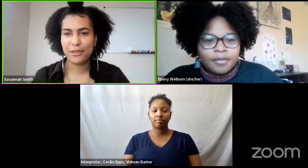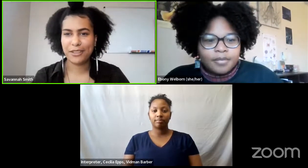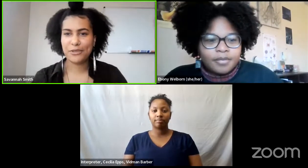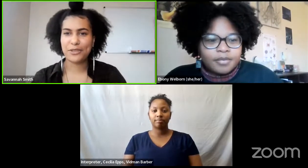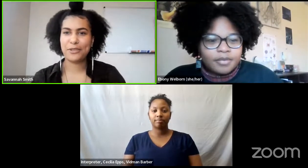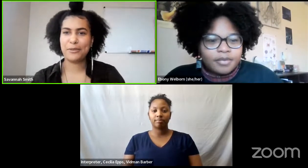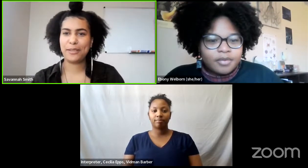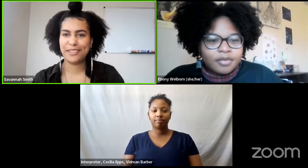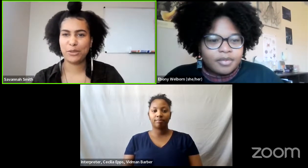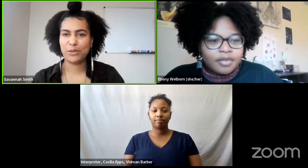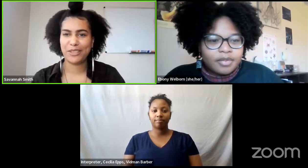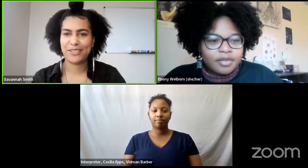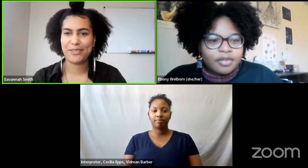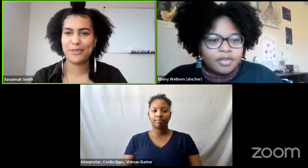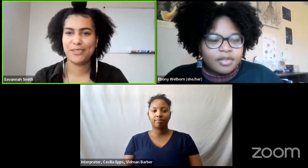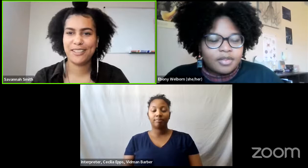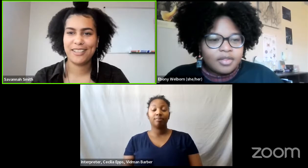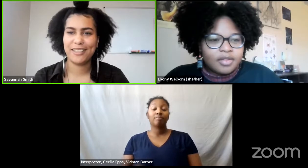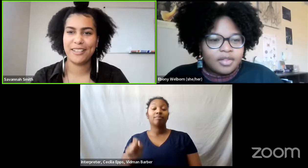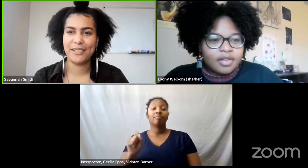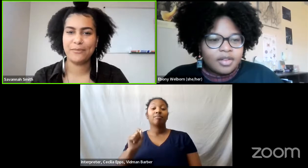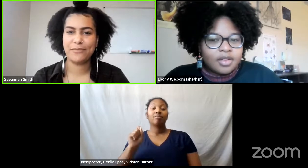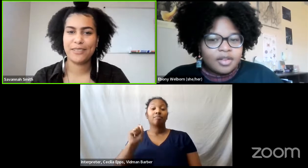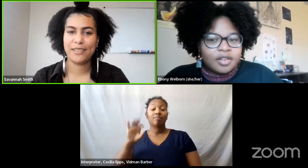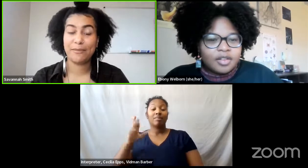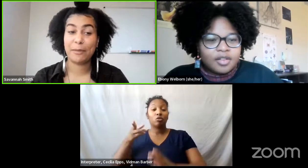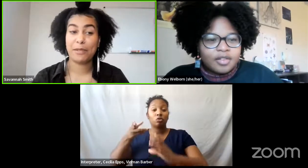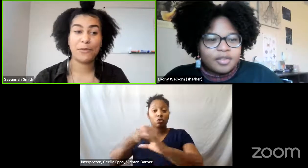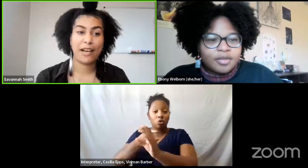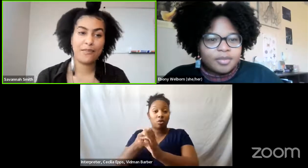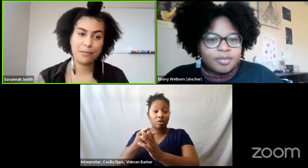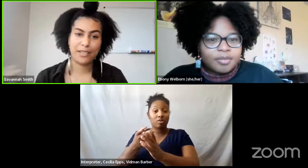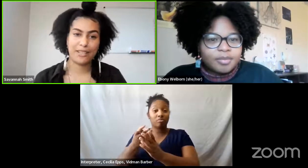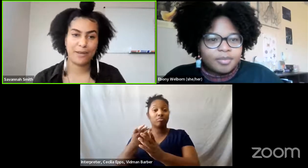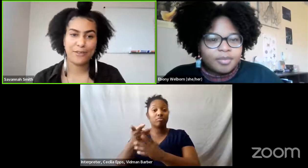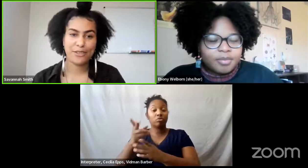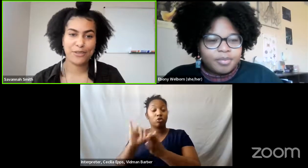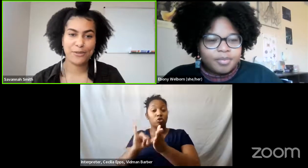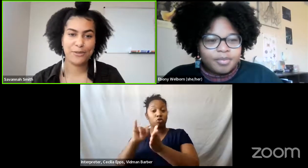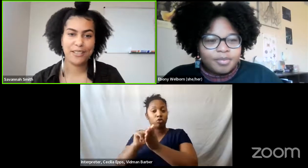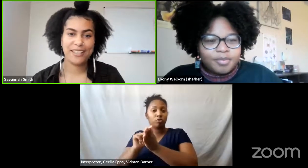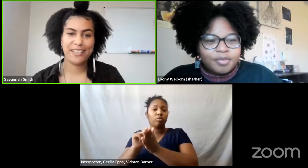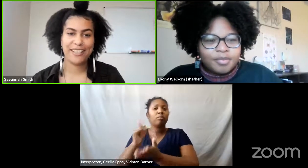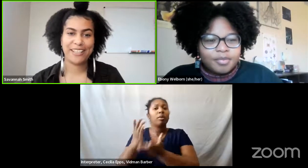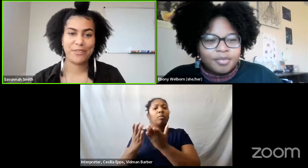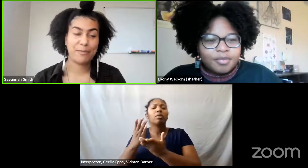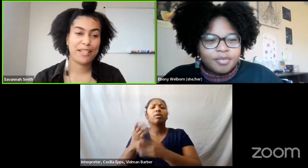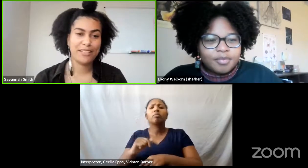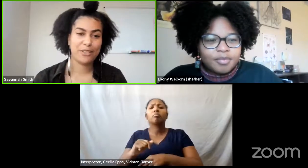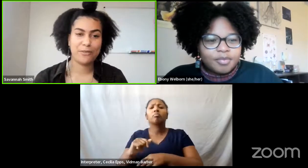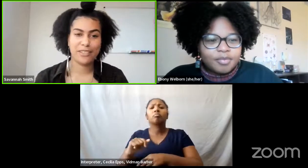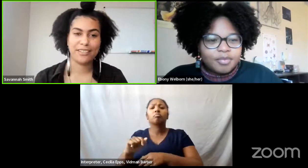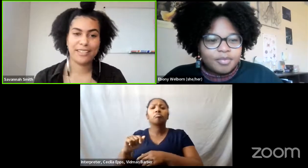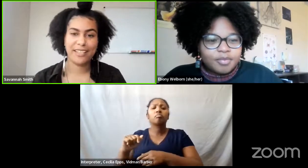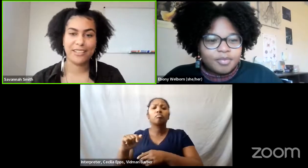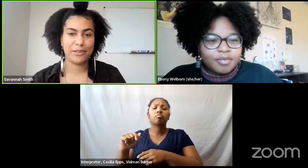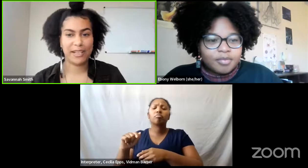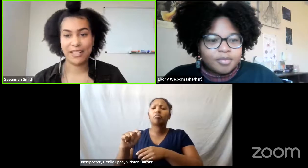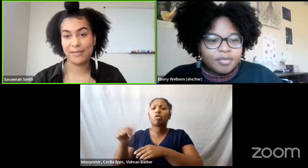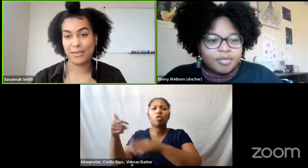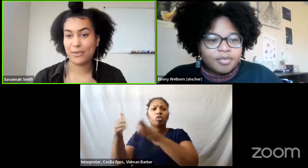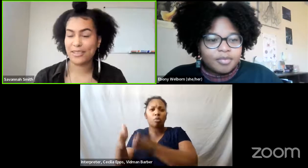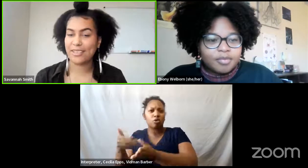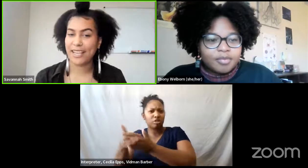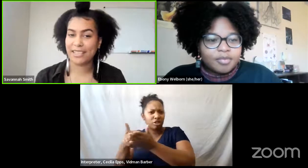And if you're on YouTube, you could also, maybe if you have somebody around you in your space that you're physically in,